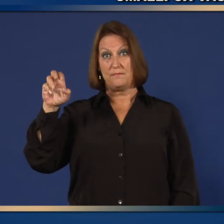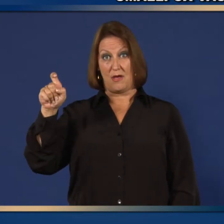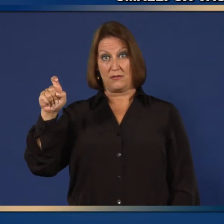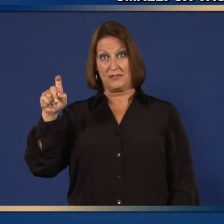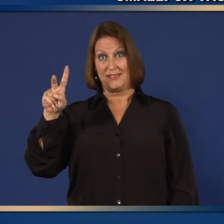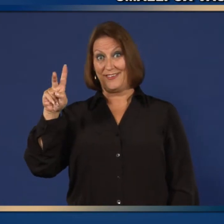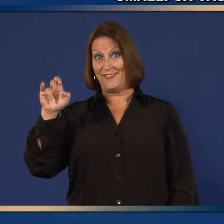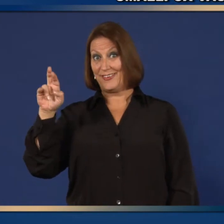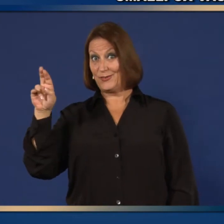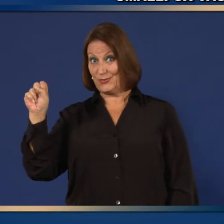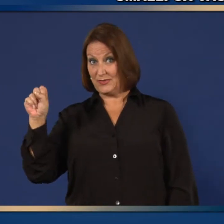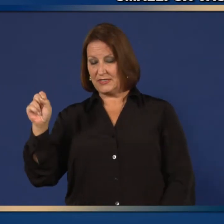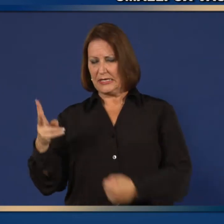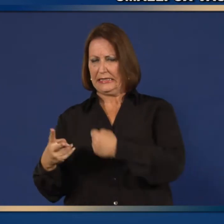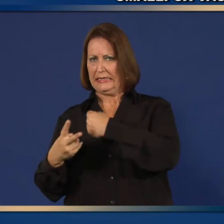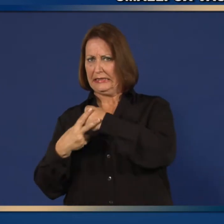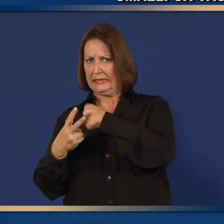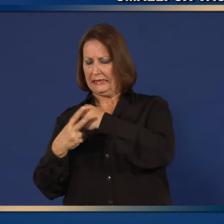Russia.